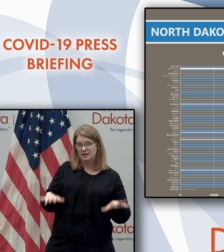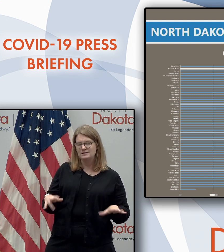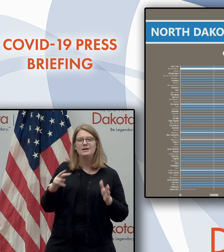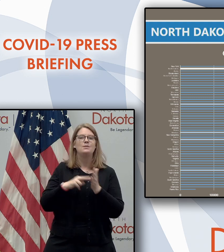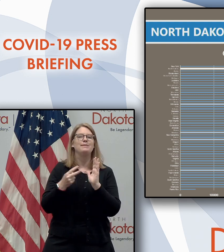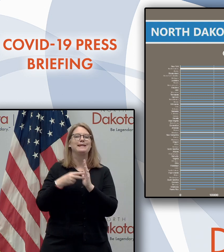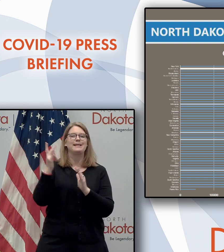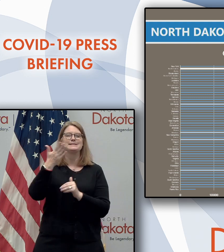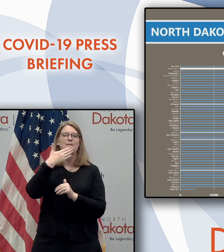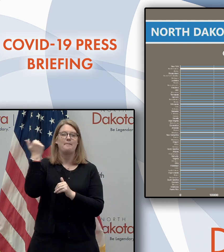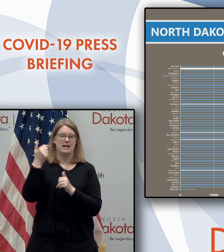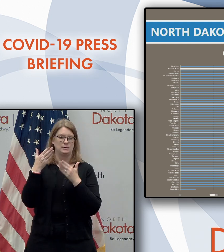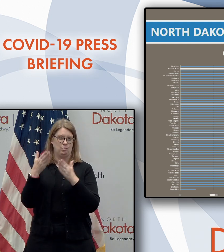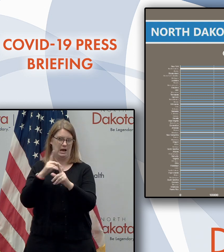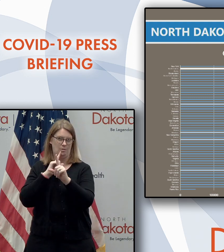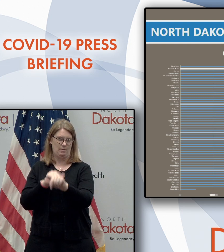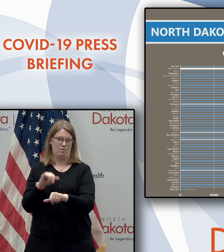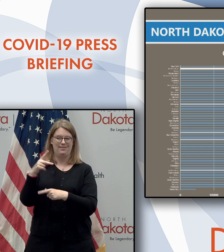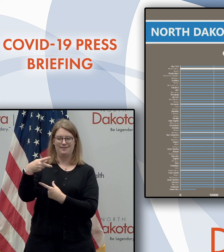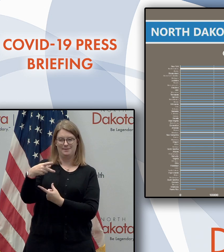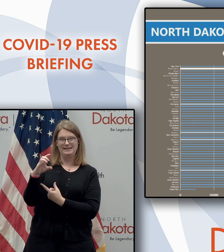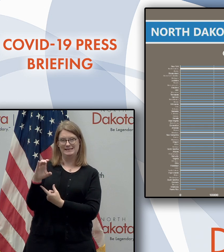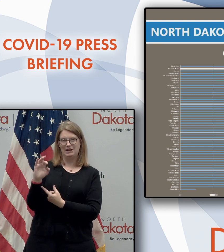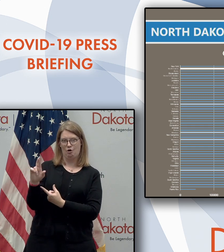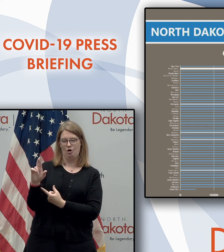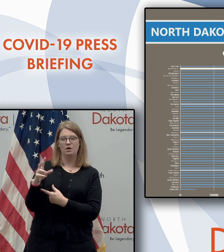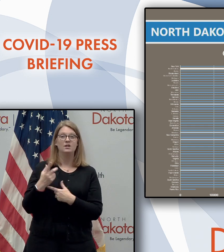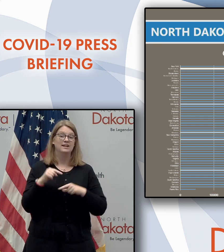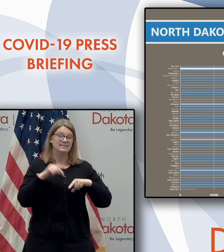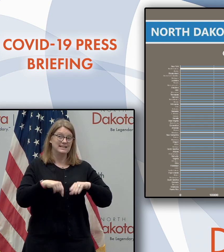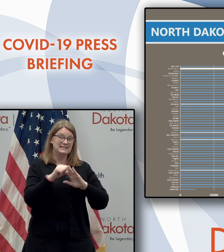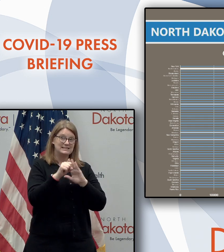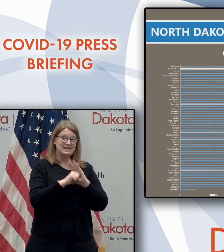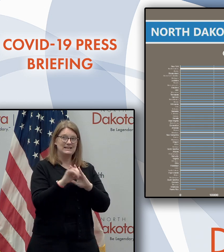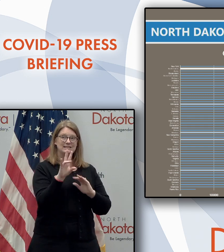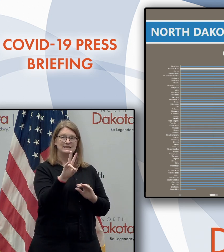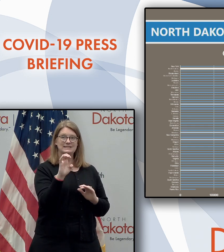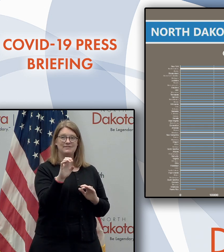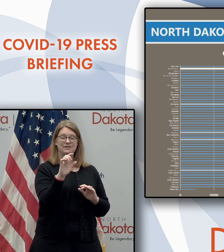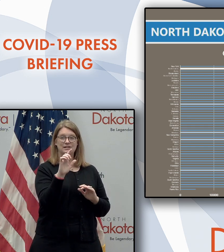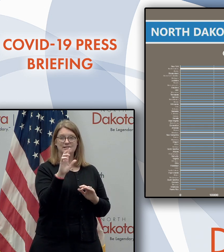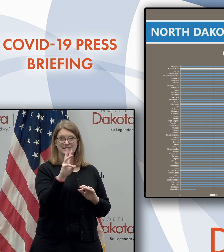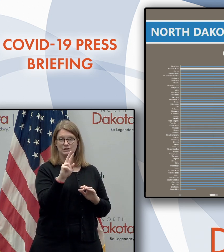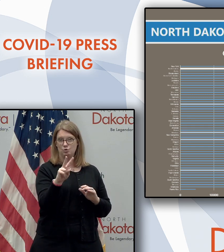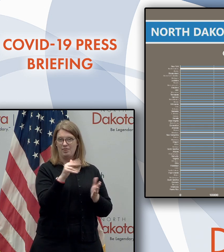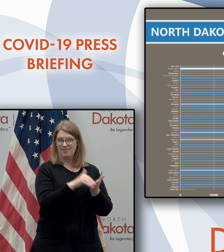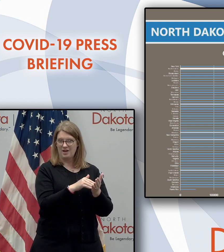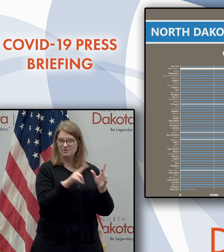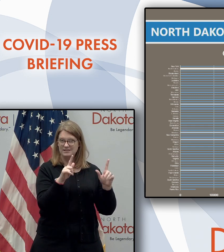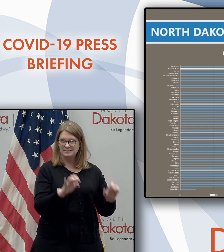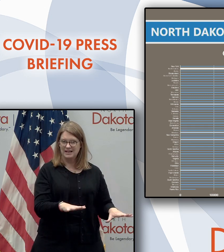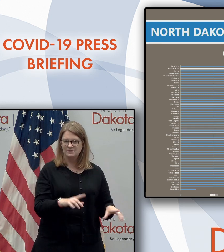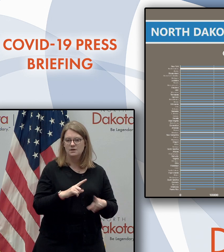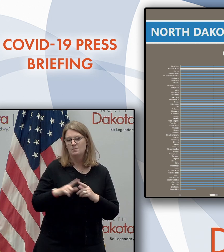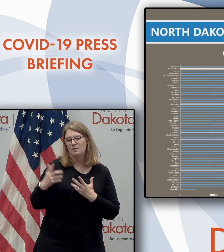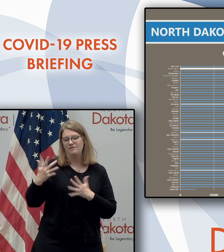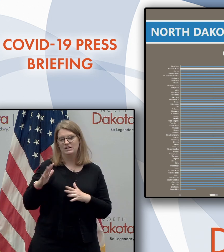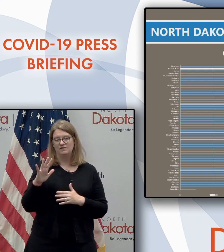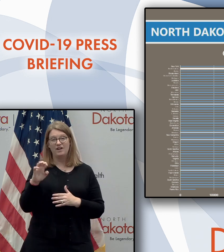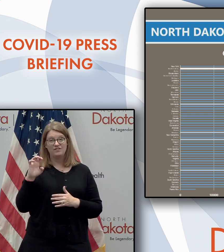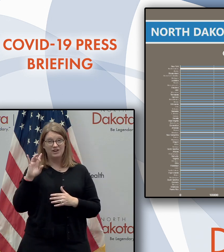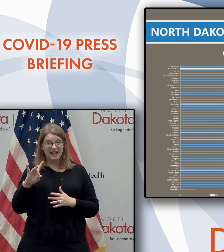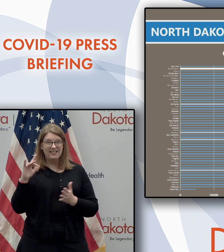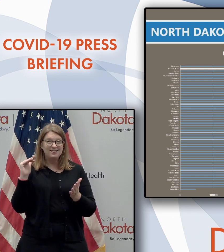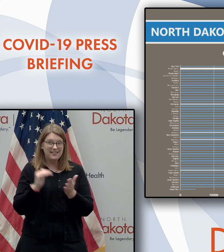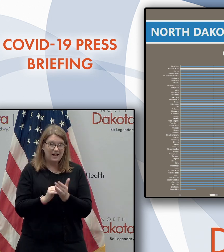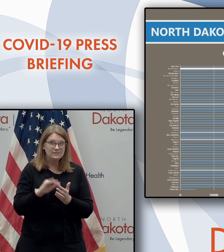of reporting. And so we're a state of only 762,000 people, but we've completed 508,000 PCR